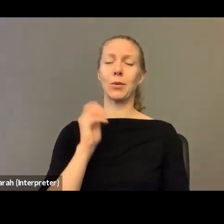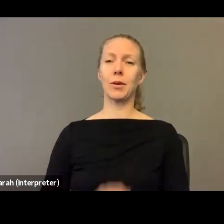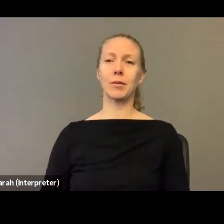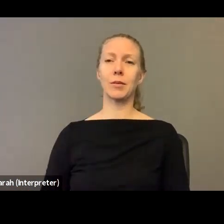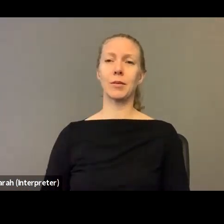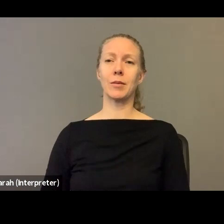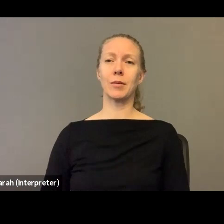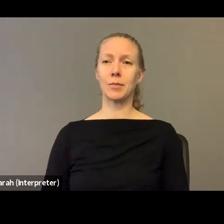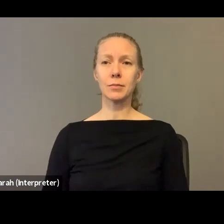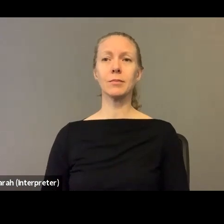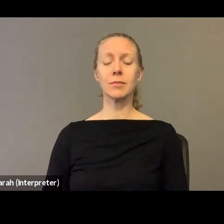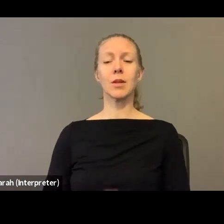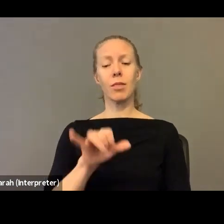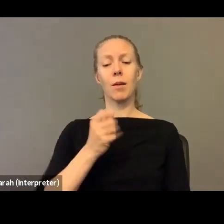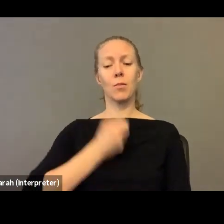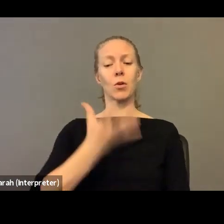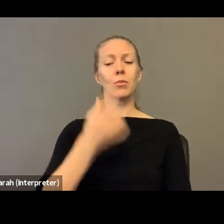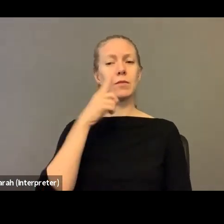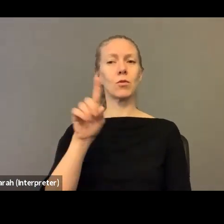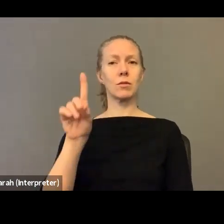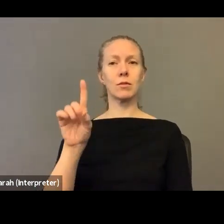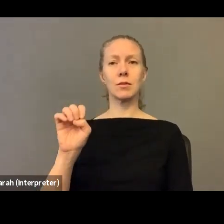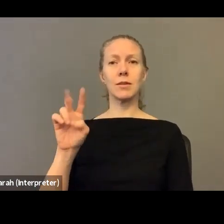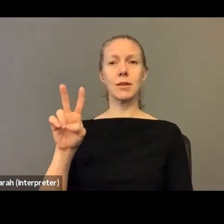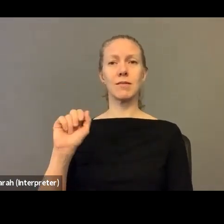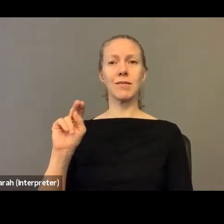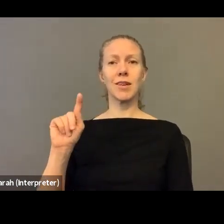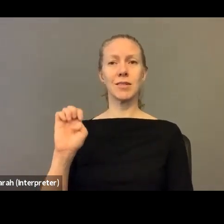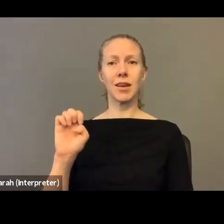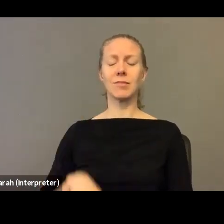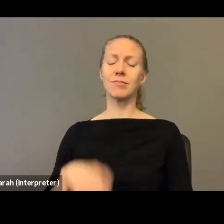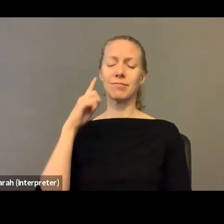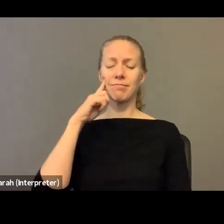yeah, for Devontae, I think about him a lot.